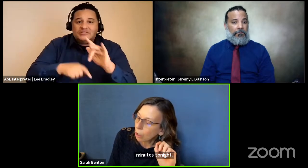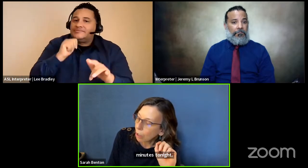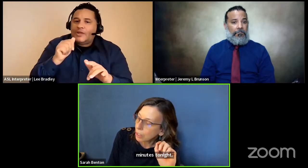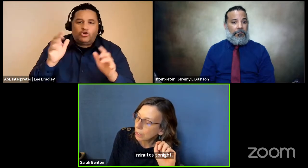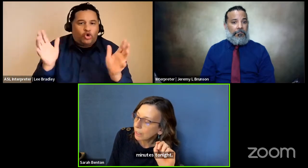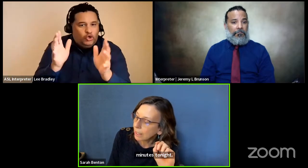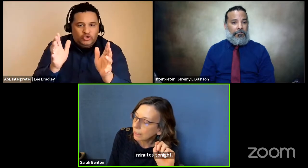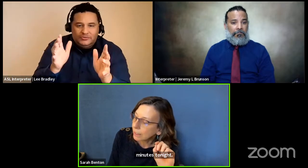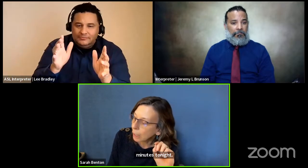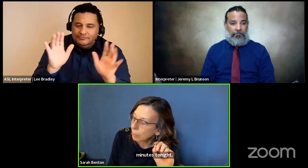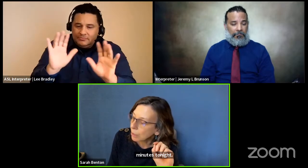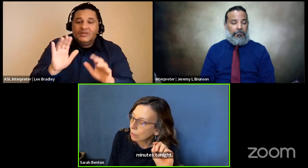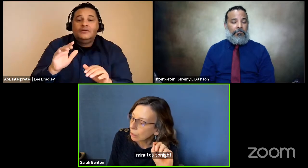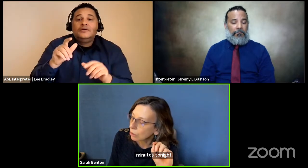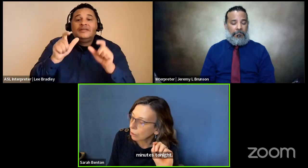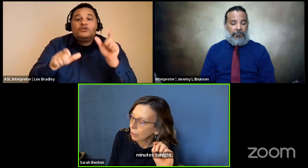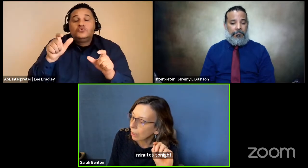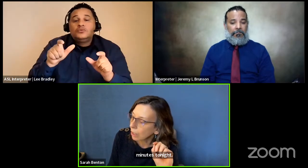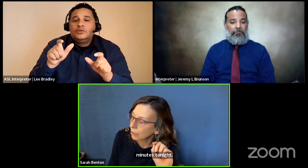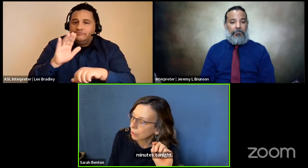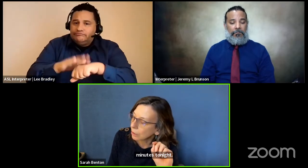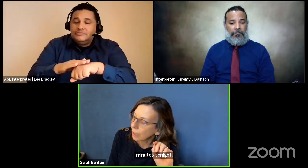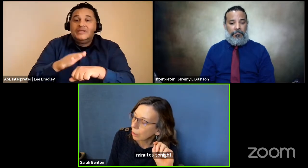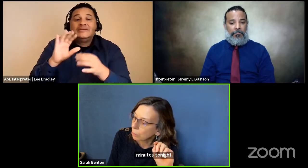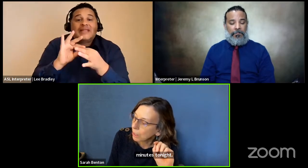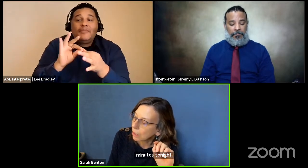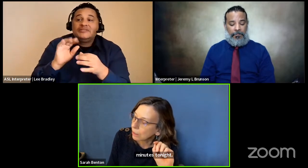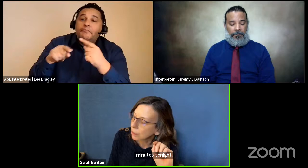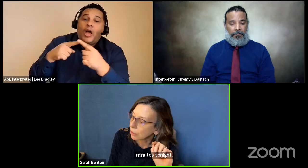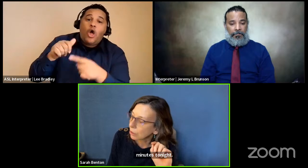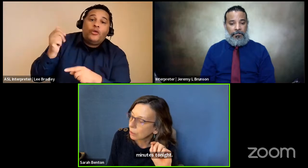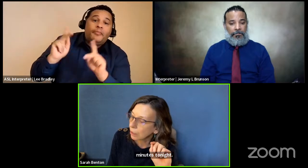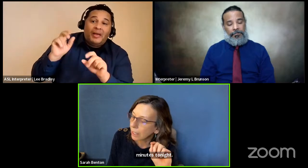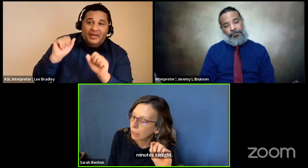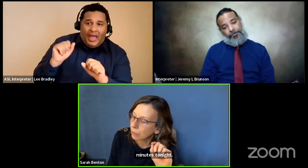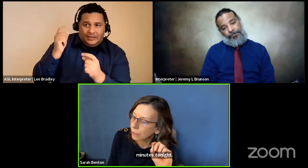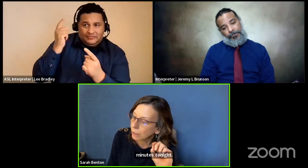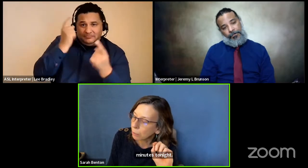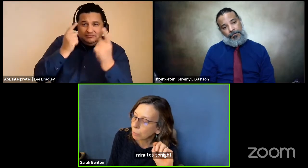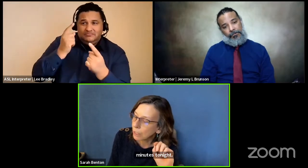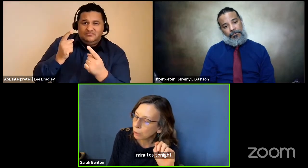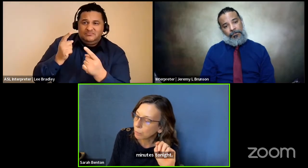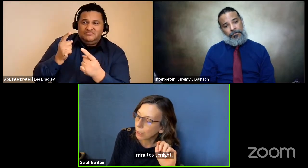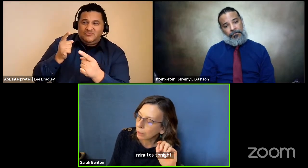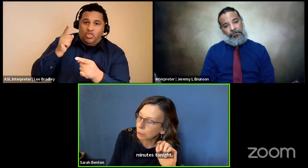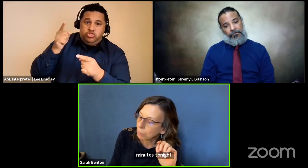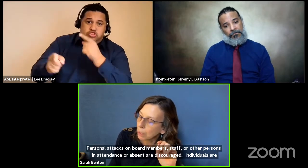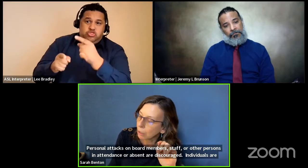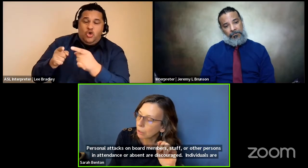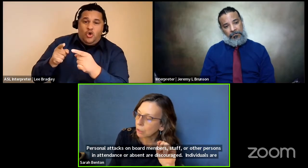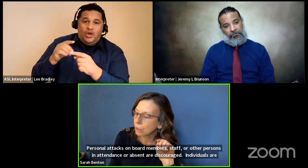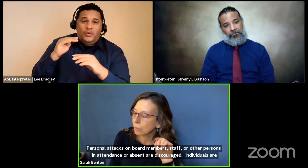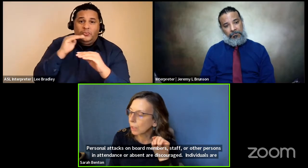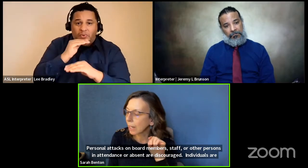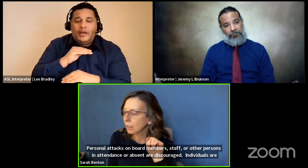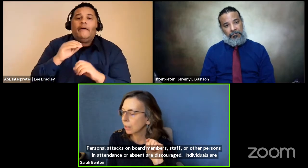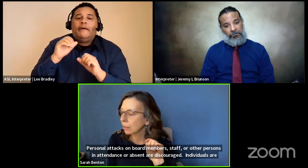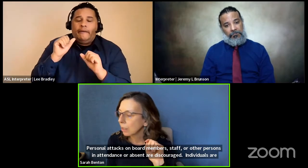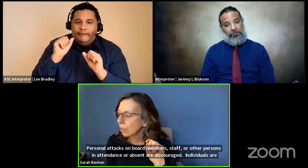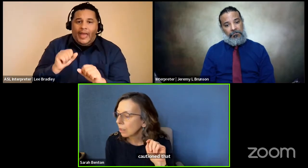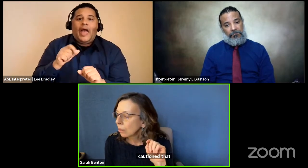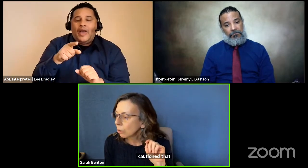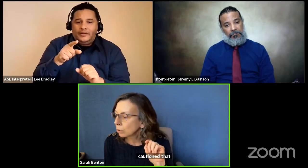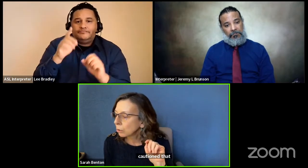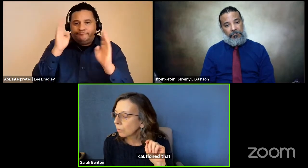Individuals are cautioned that statements concerning others that could be considered slanderous may subject the speaker to civil